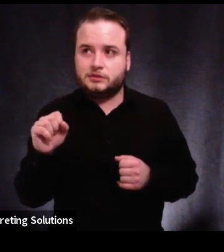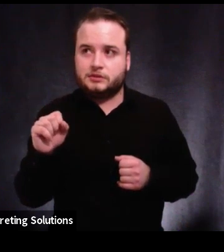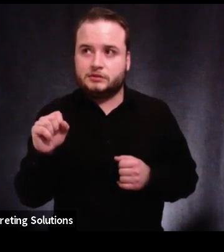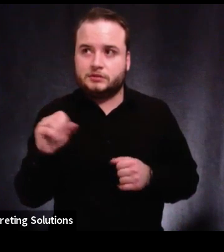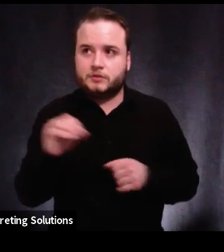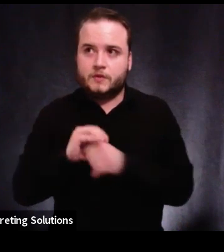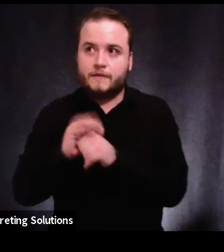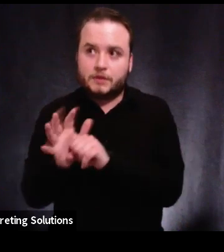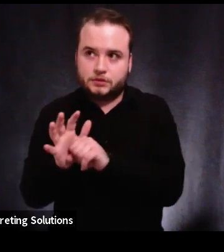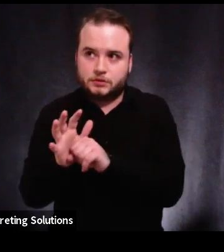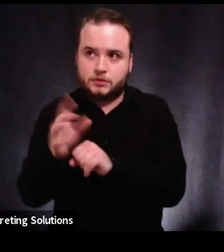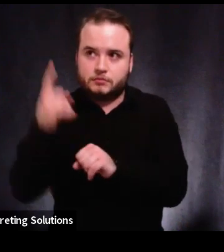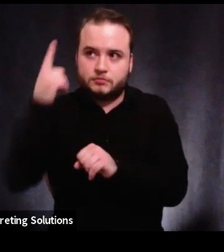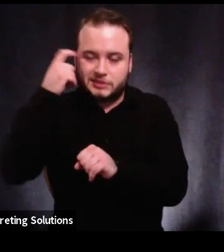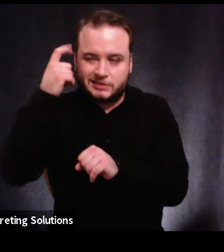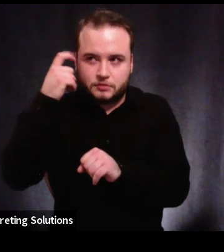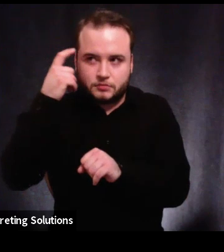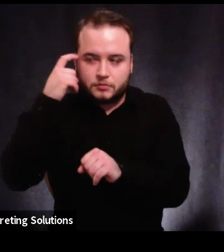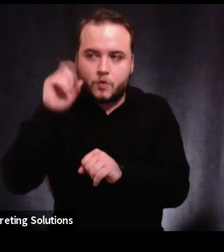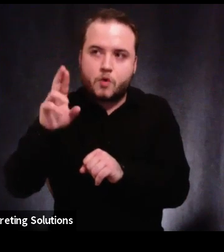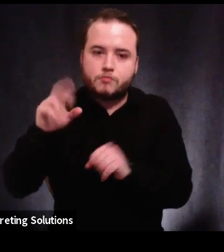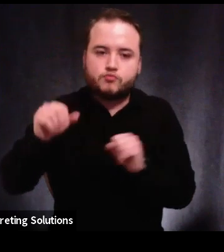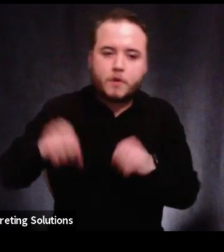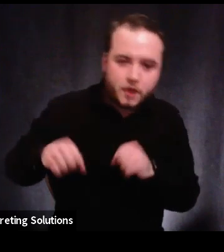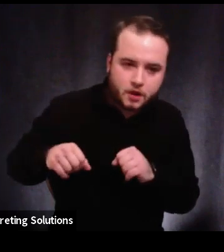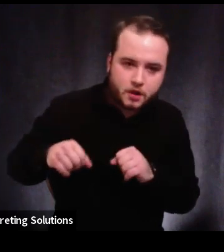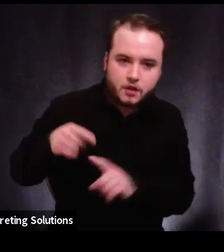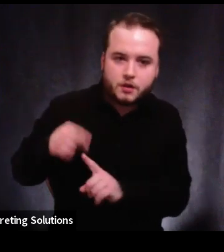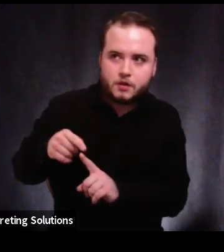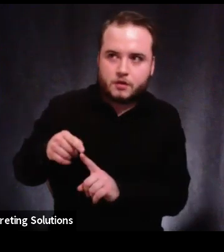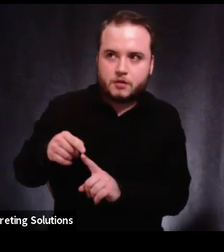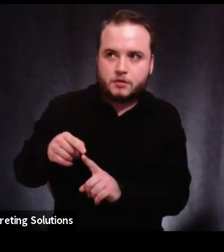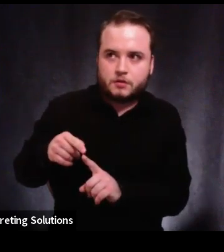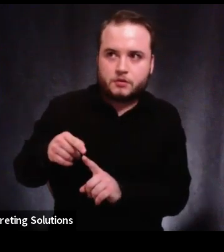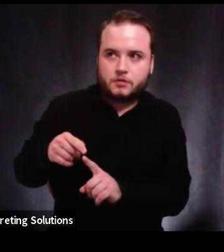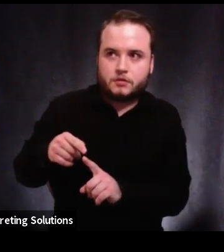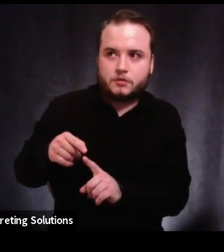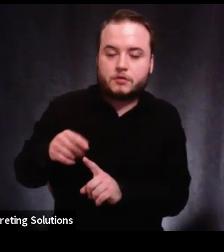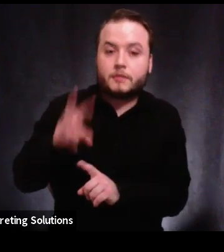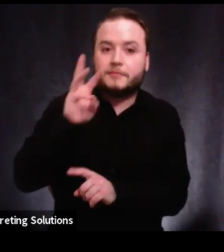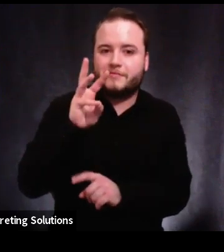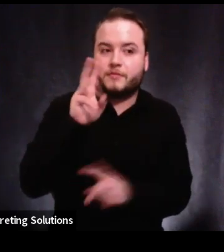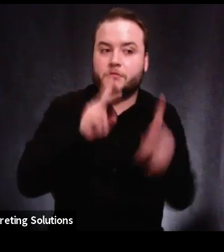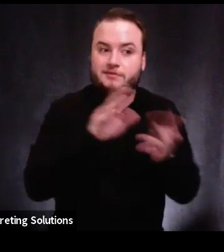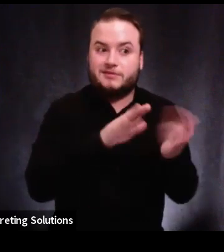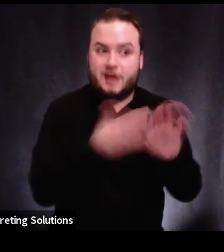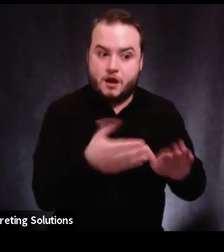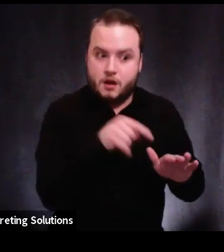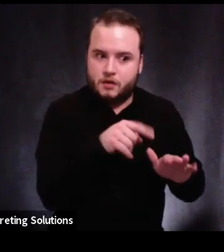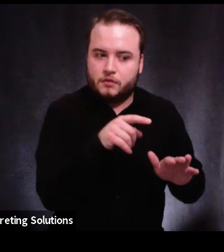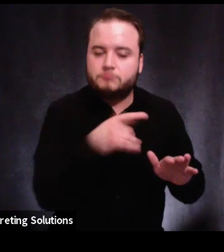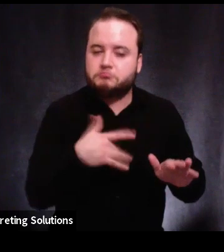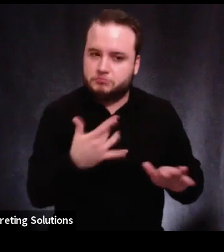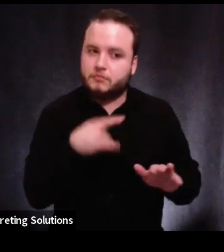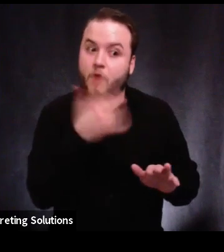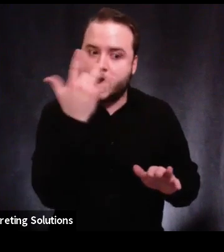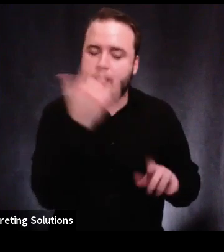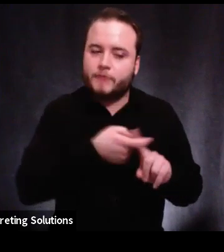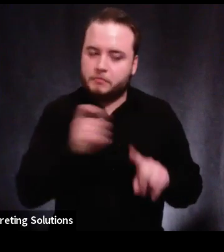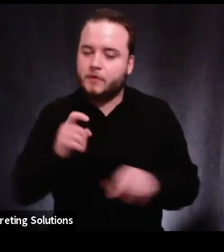probable cause of death for 6 people. And like you say, the Department of Health then goes back